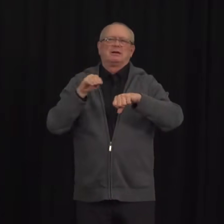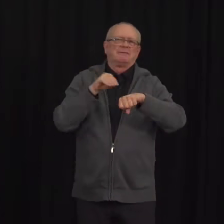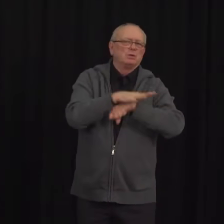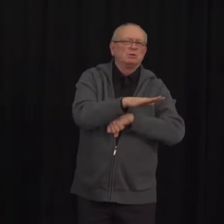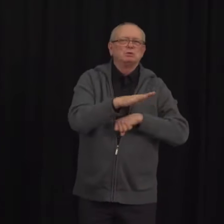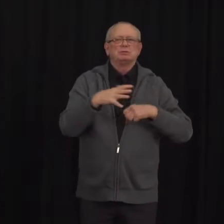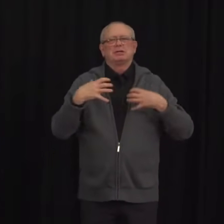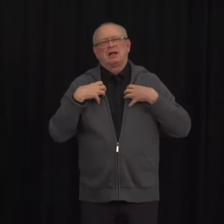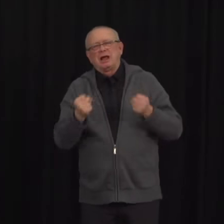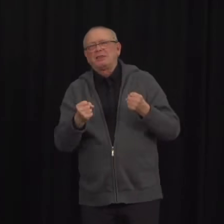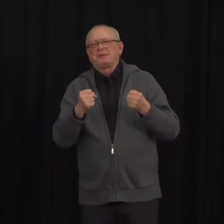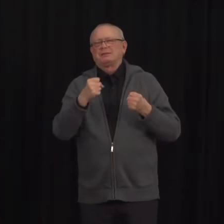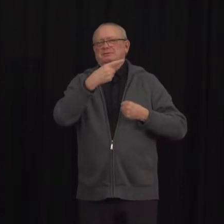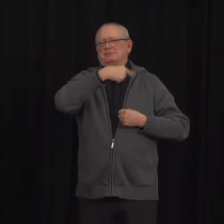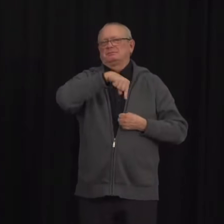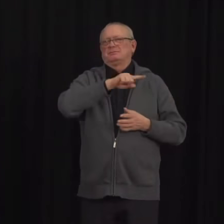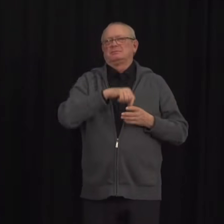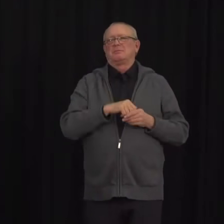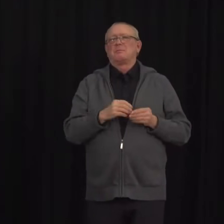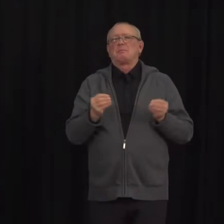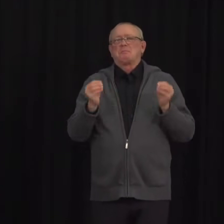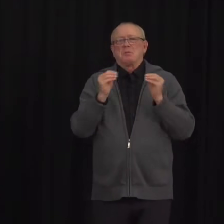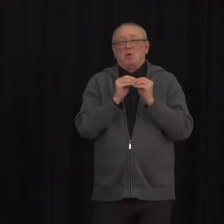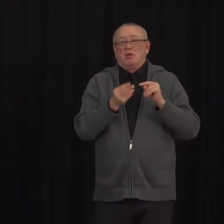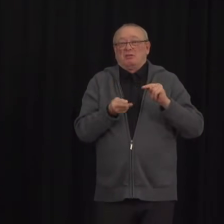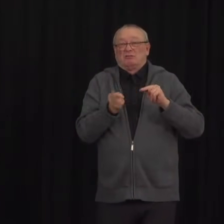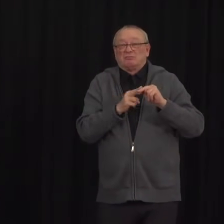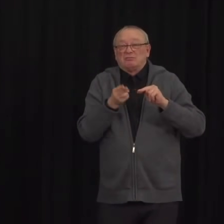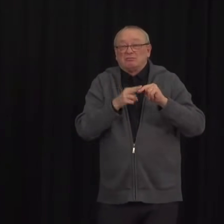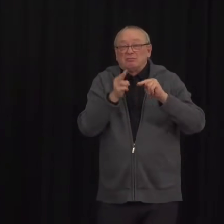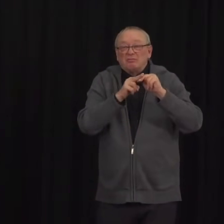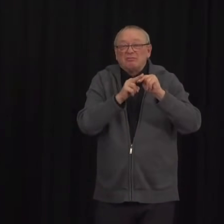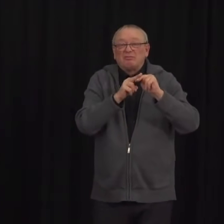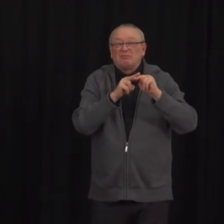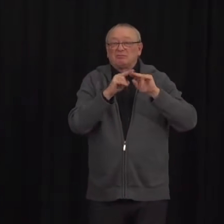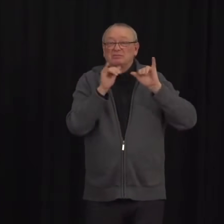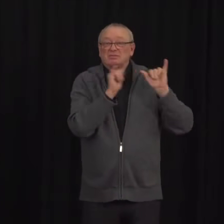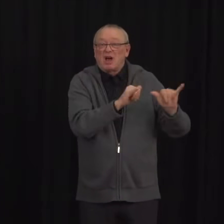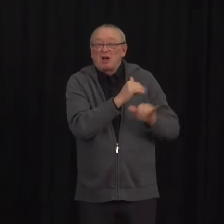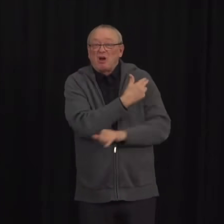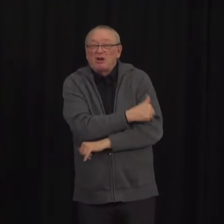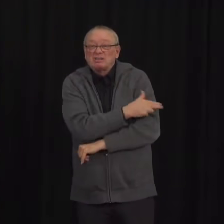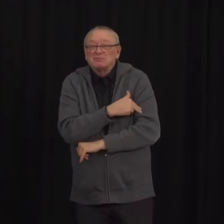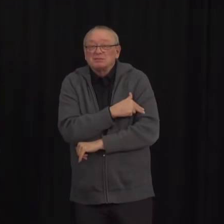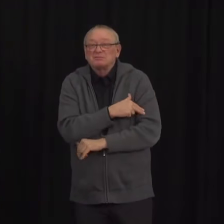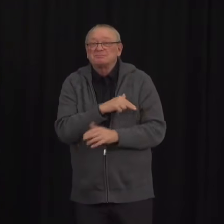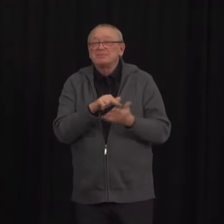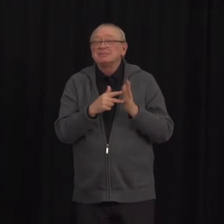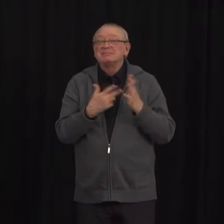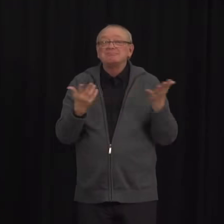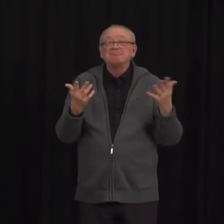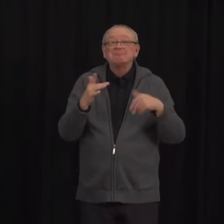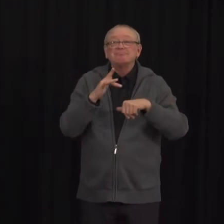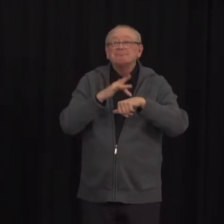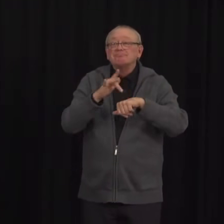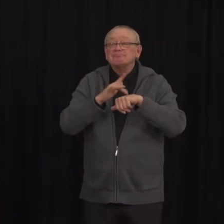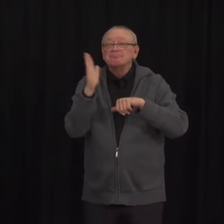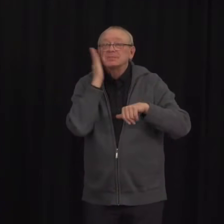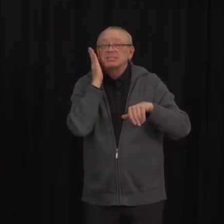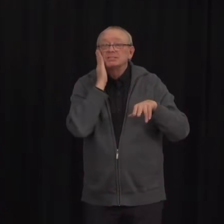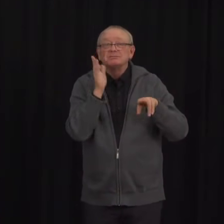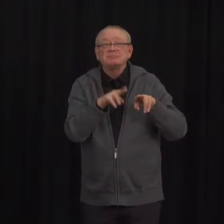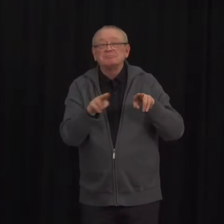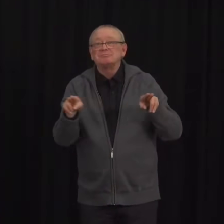we see increasing COVID cases going into hospital, the only way to provide the space to care for them is to stop doing